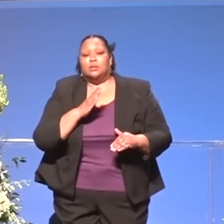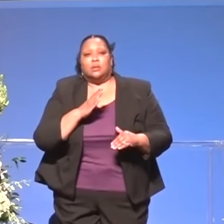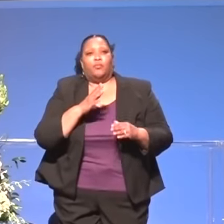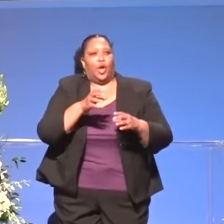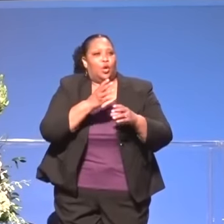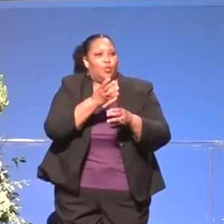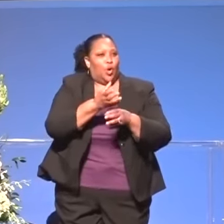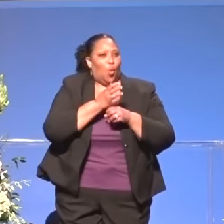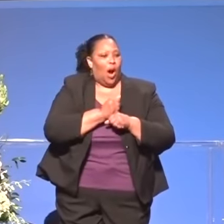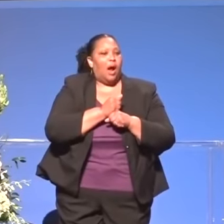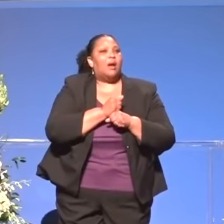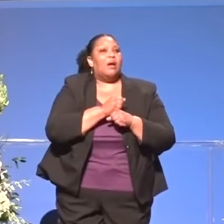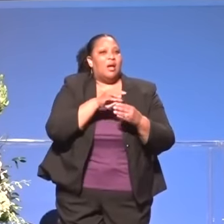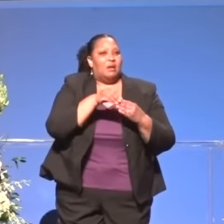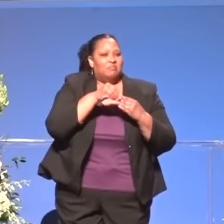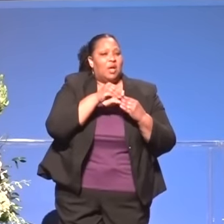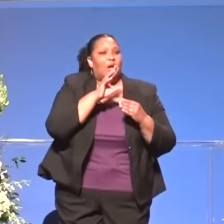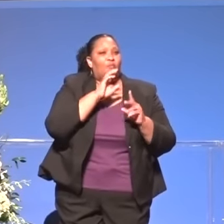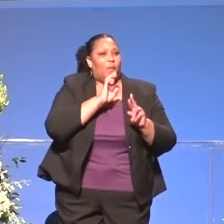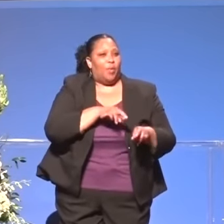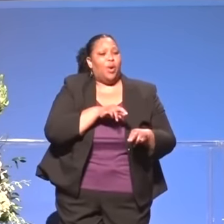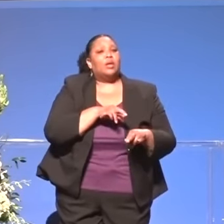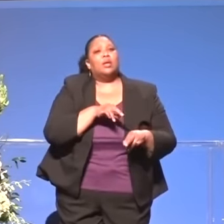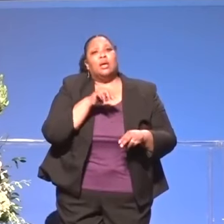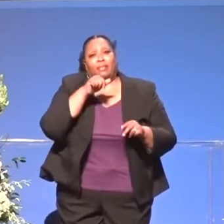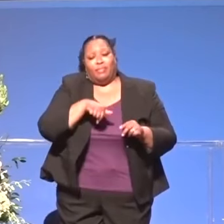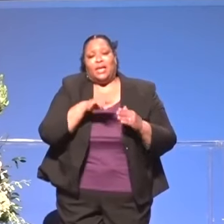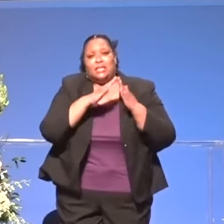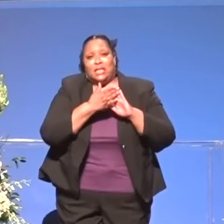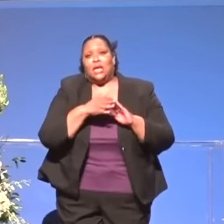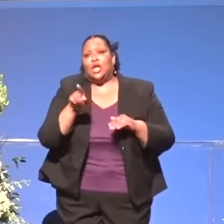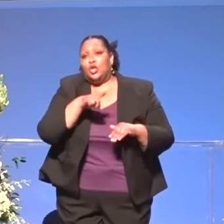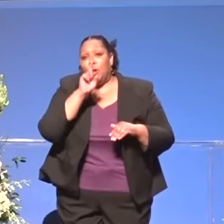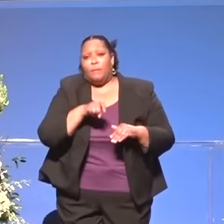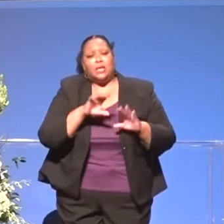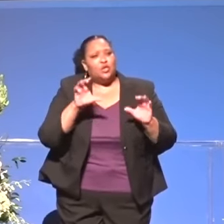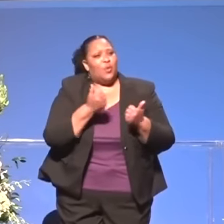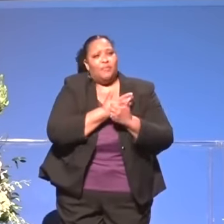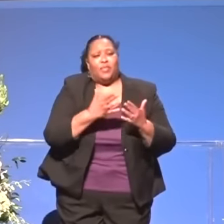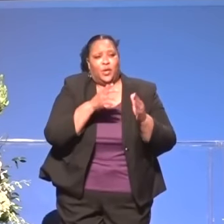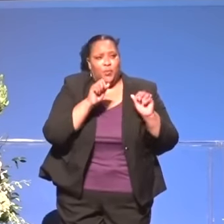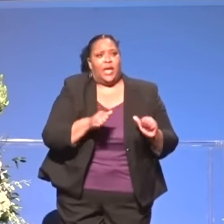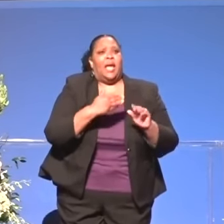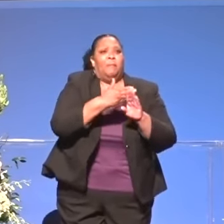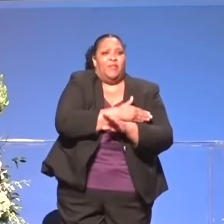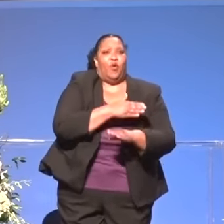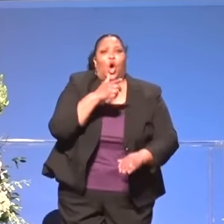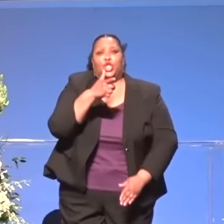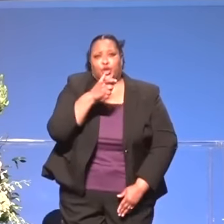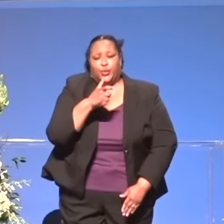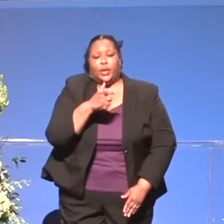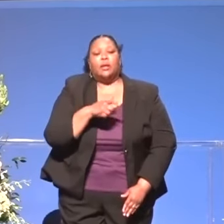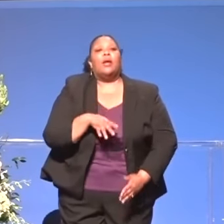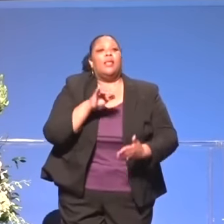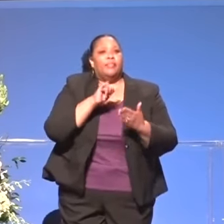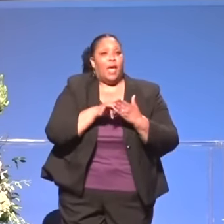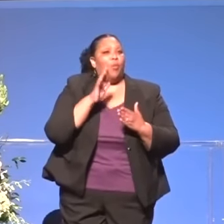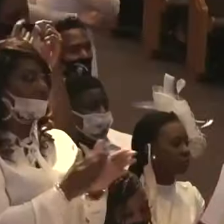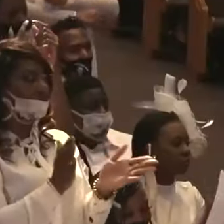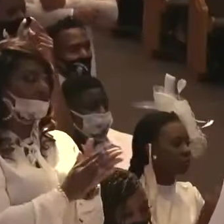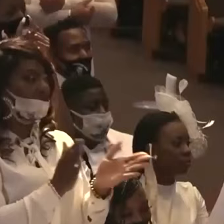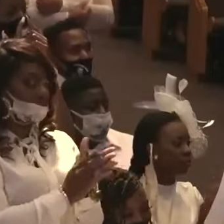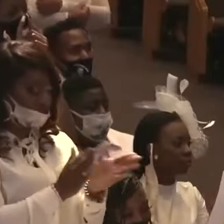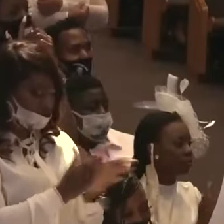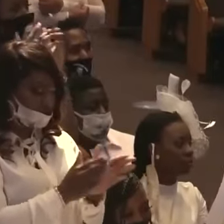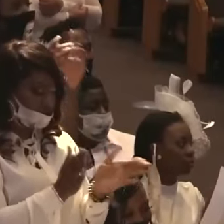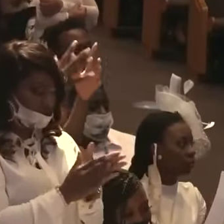reporting in this city. You must exhaust all alternatives before shooting. And there will be other things